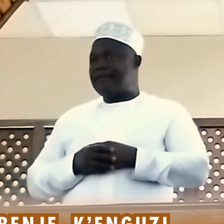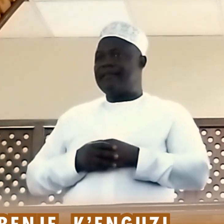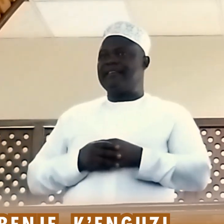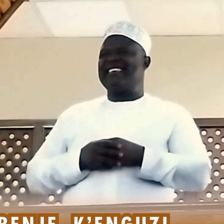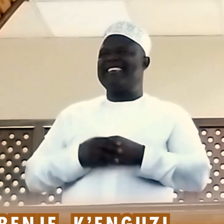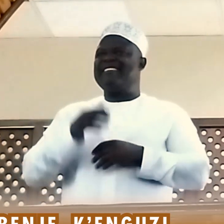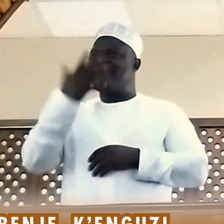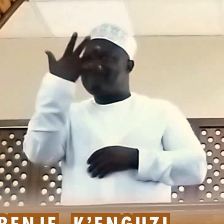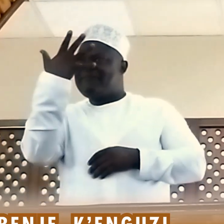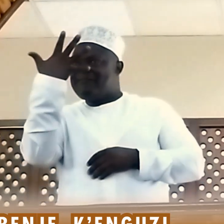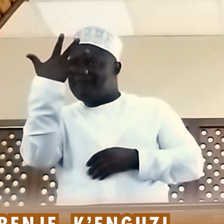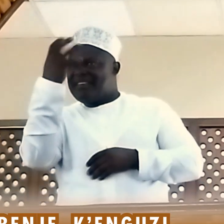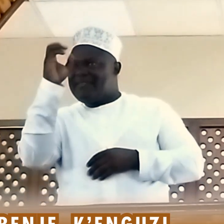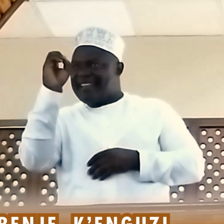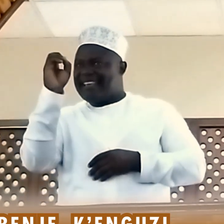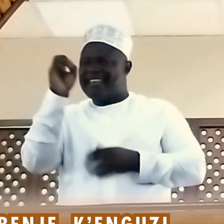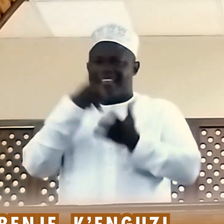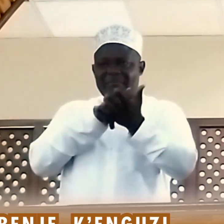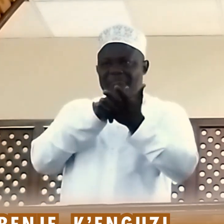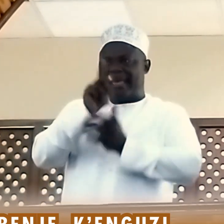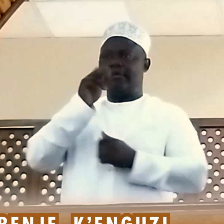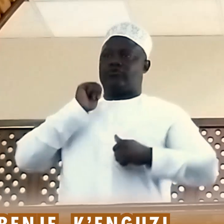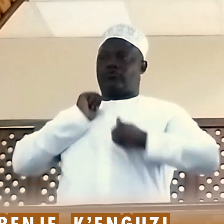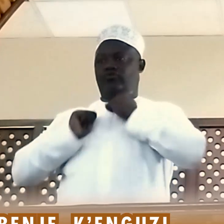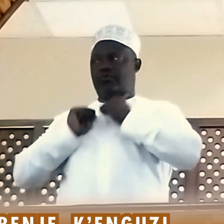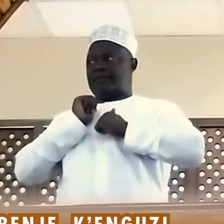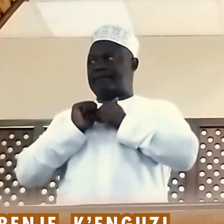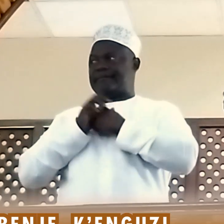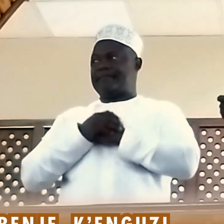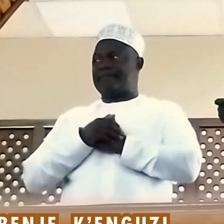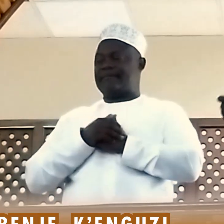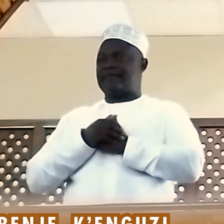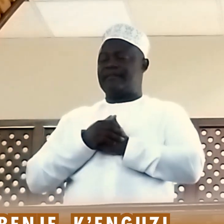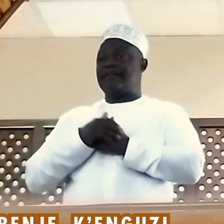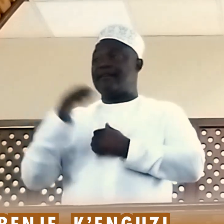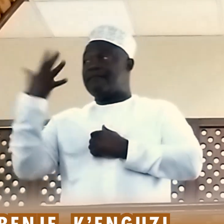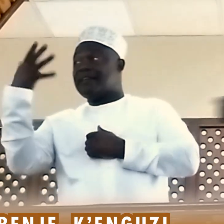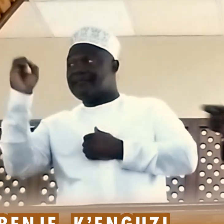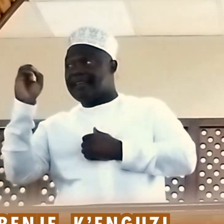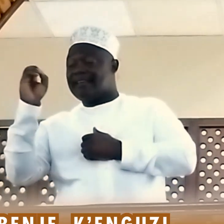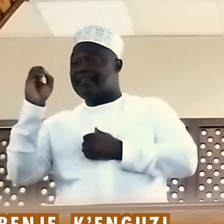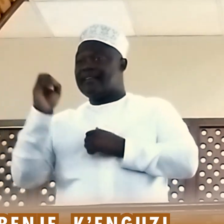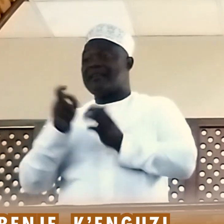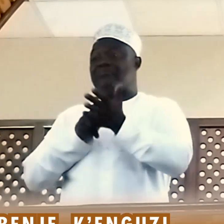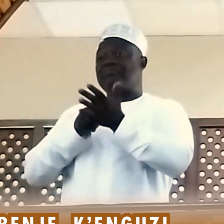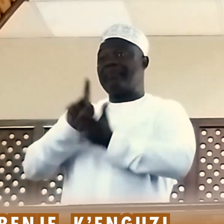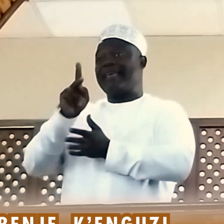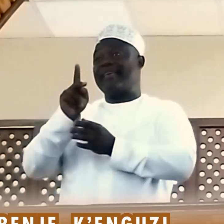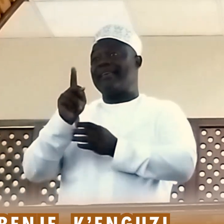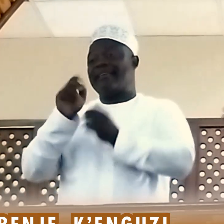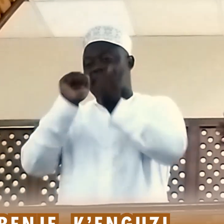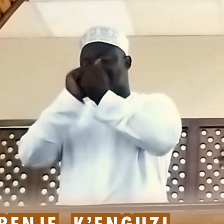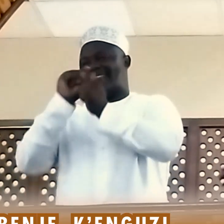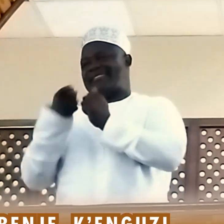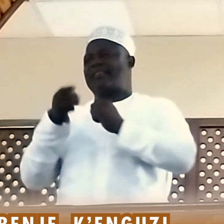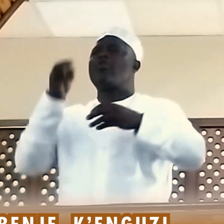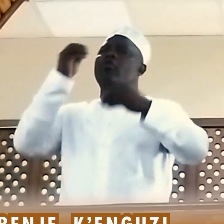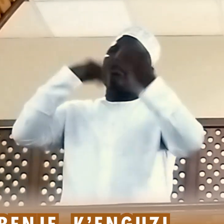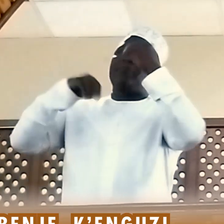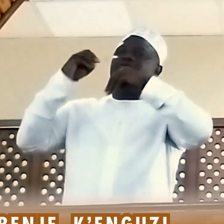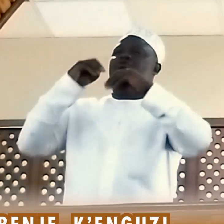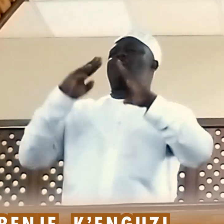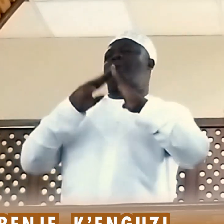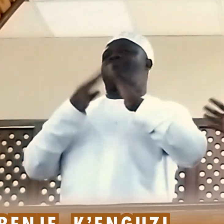n'omuwetaano ez'okukola ki ez'okusasulayo ku ttuwa, etaano egisigaddewo n'omuwaako 1,000. Enguzi